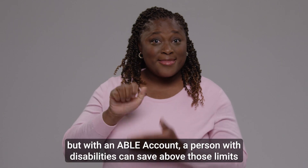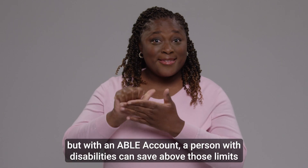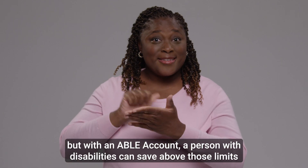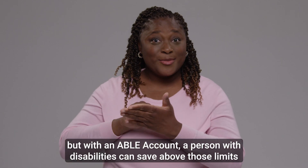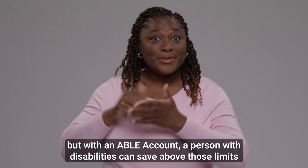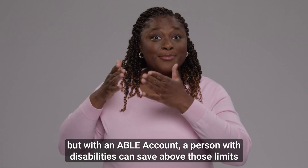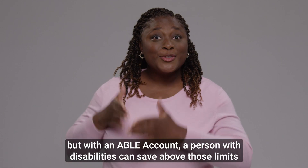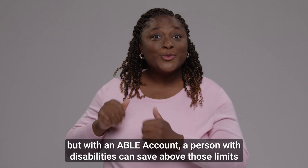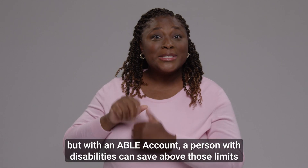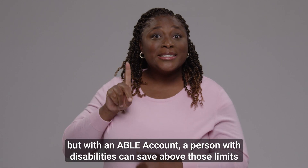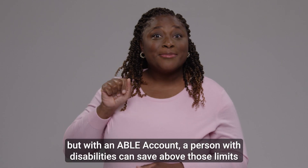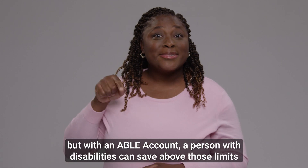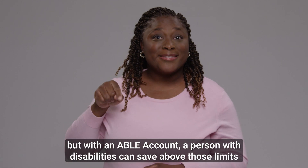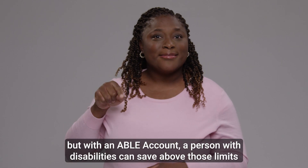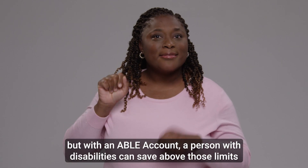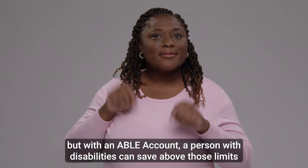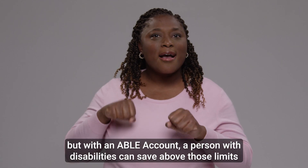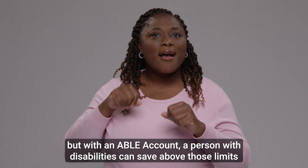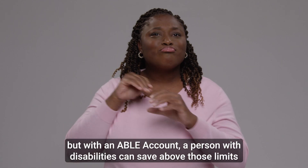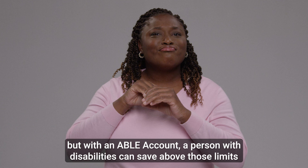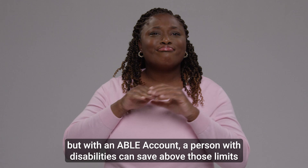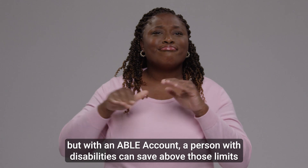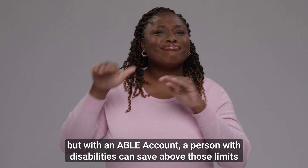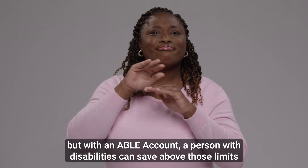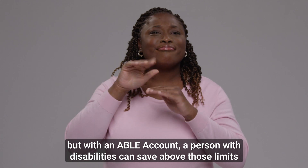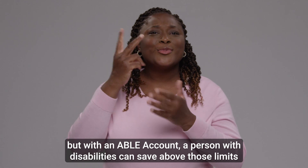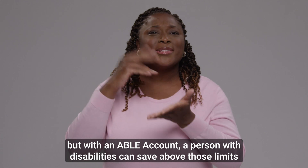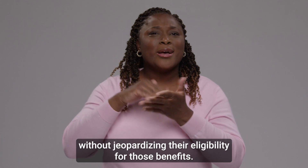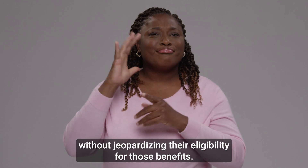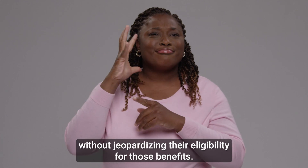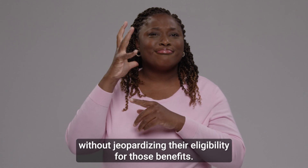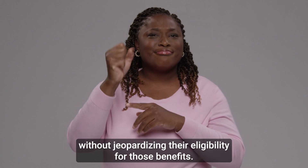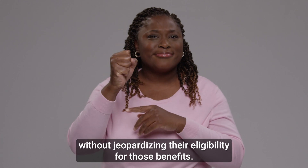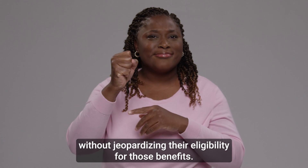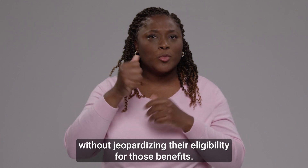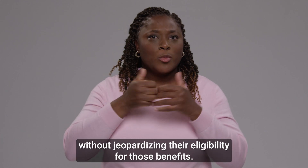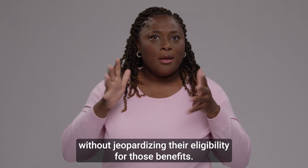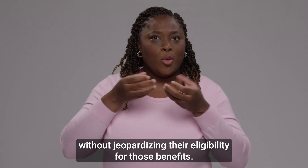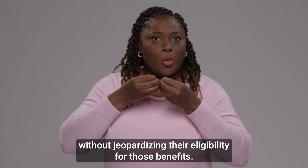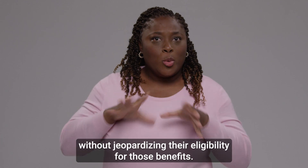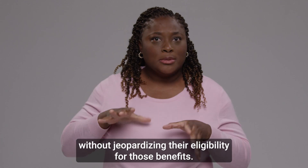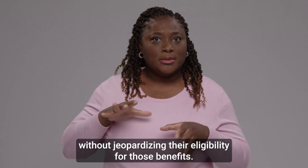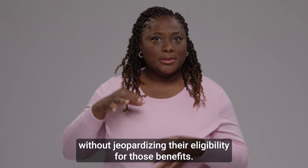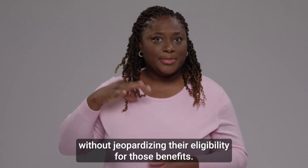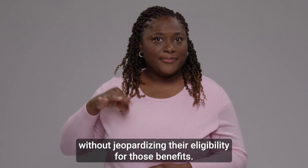a person with disabilities can save above those limits without jeopardizing their eligibility for